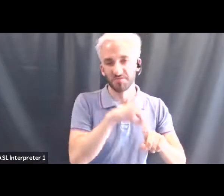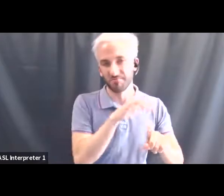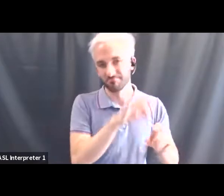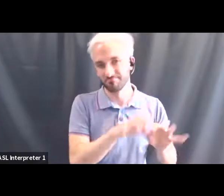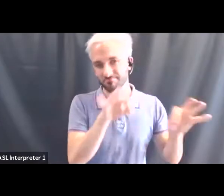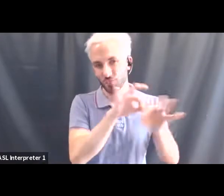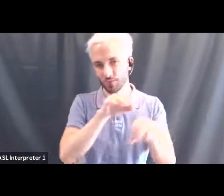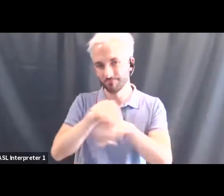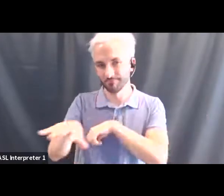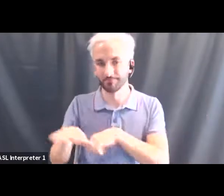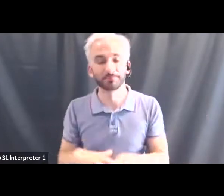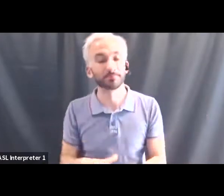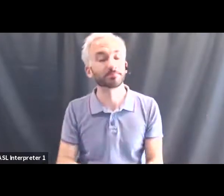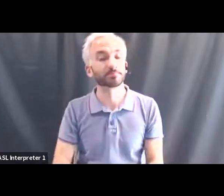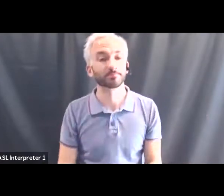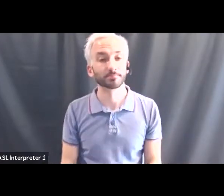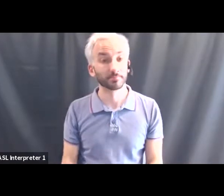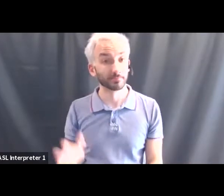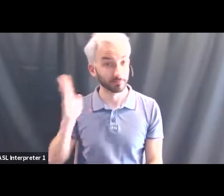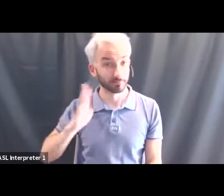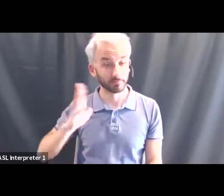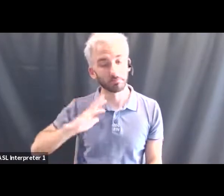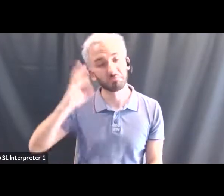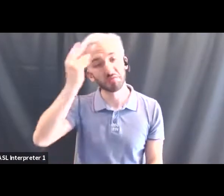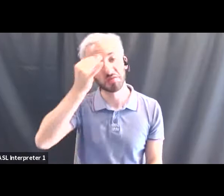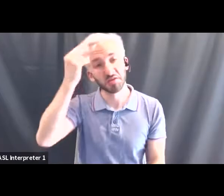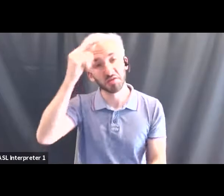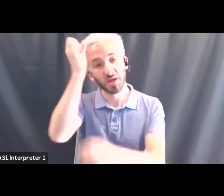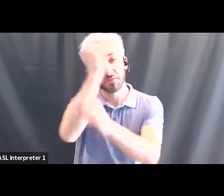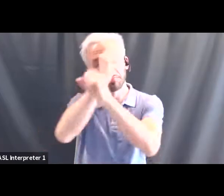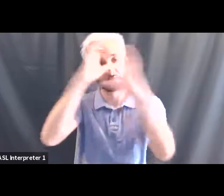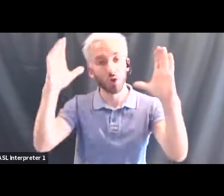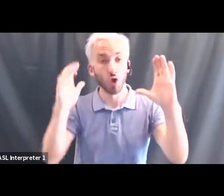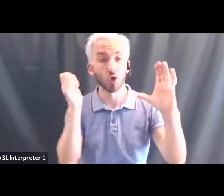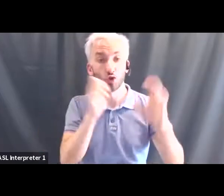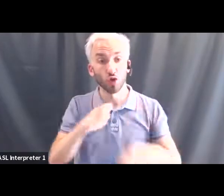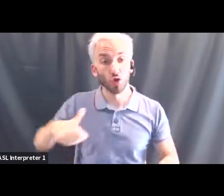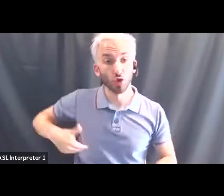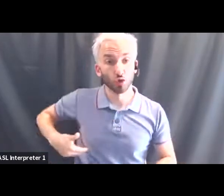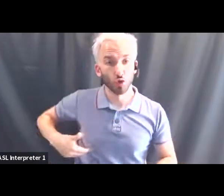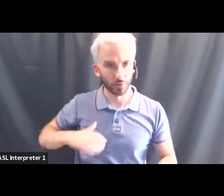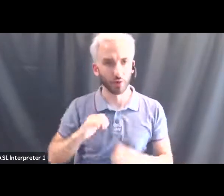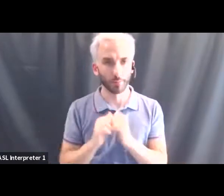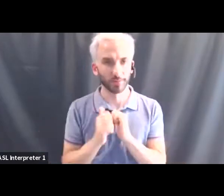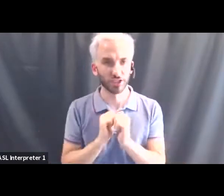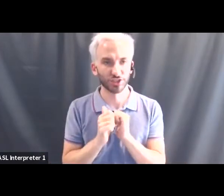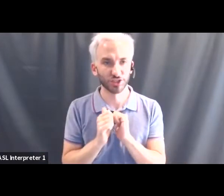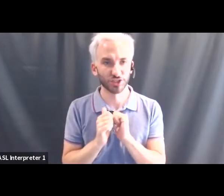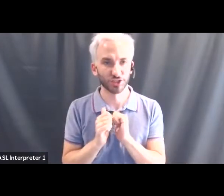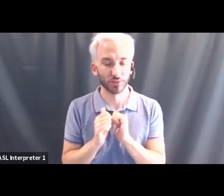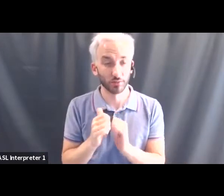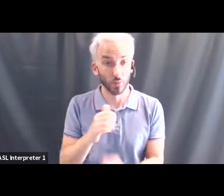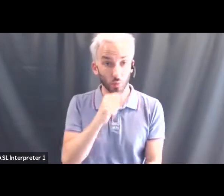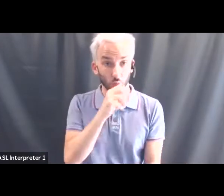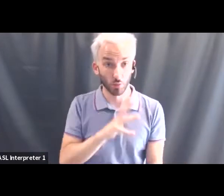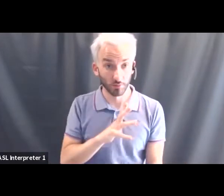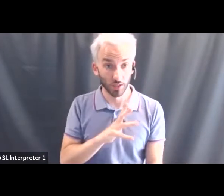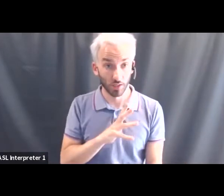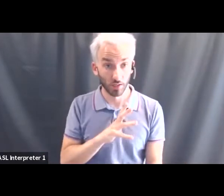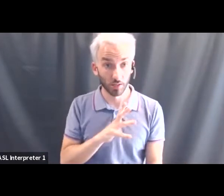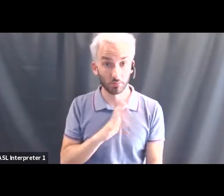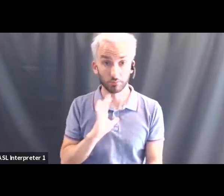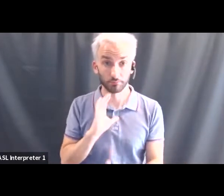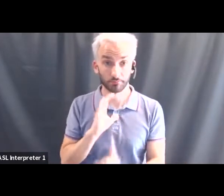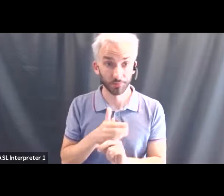I used to think that girlhood was a competition. I used to think that being a woman was akin to taking part in the